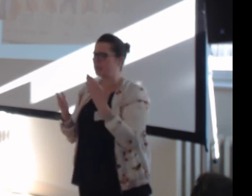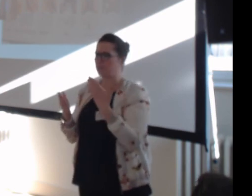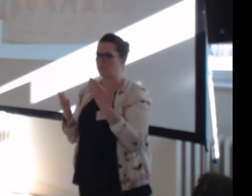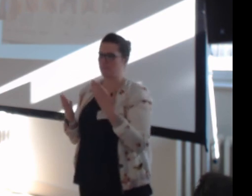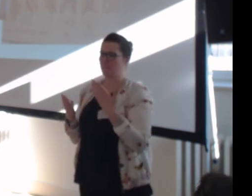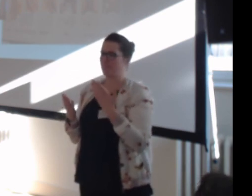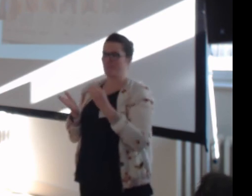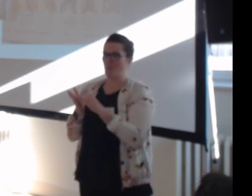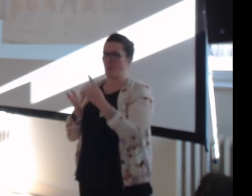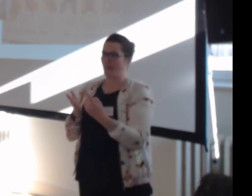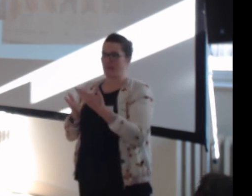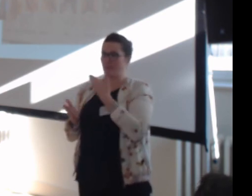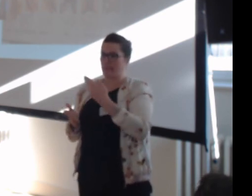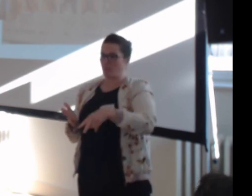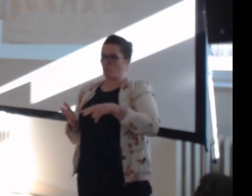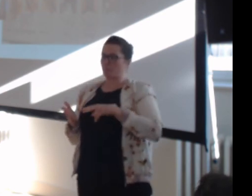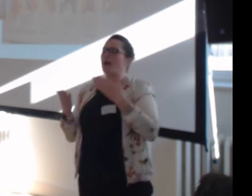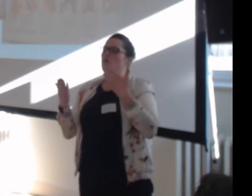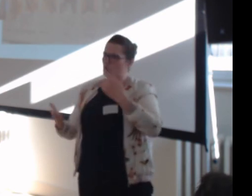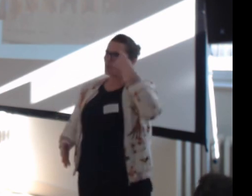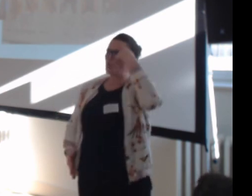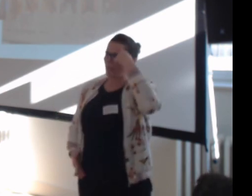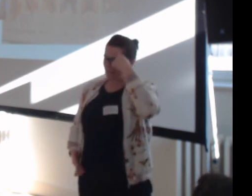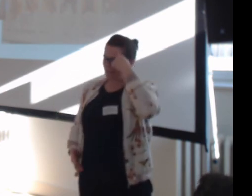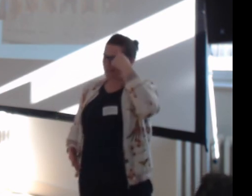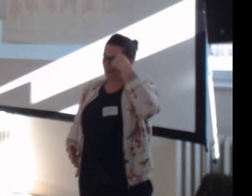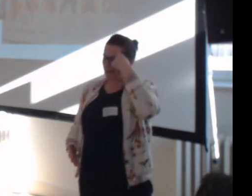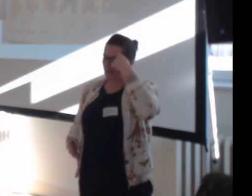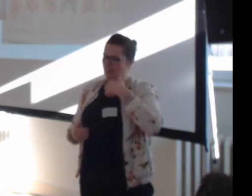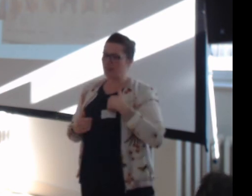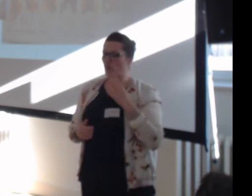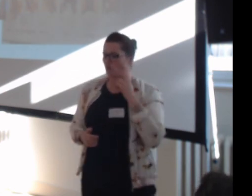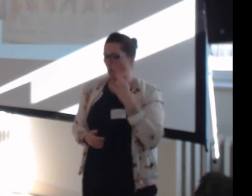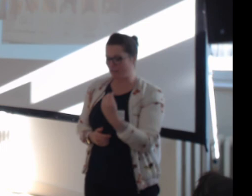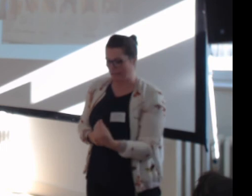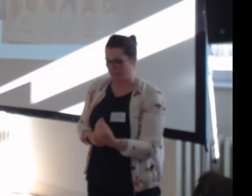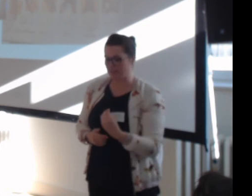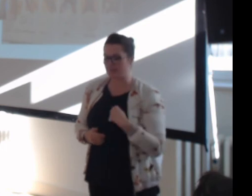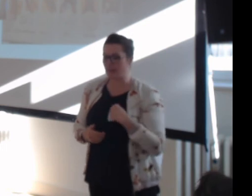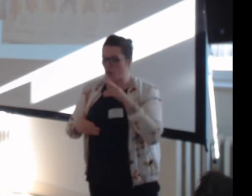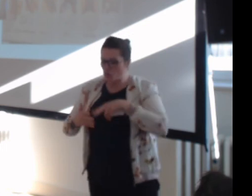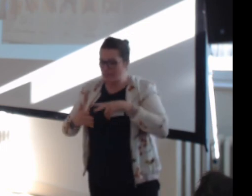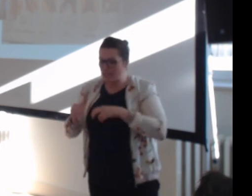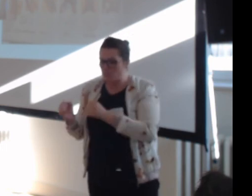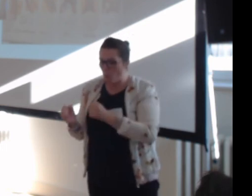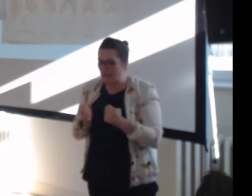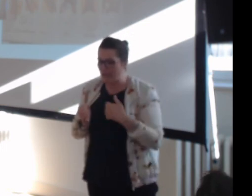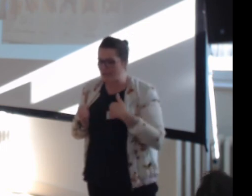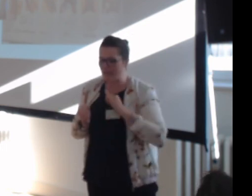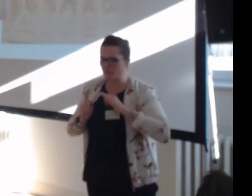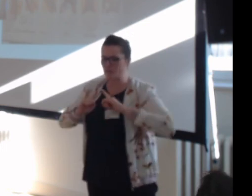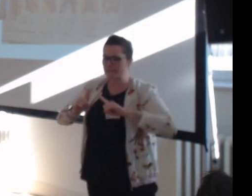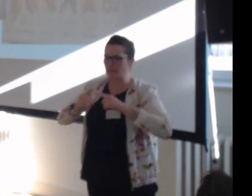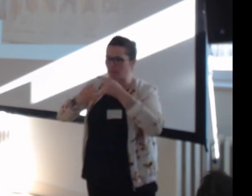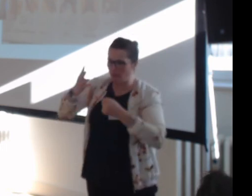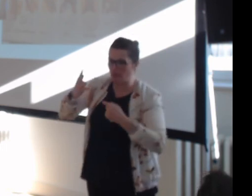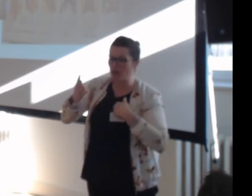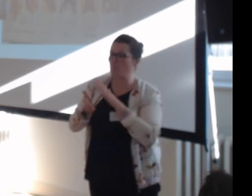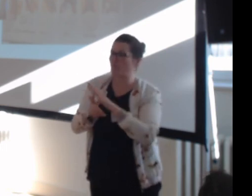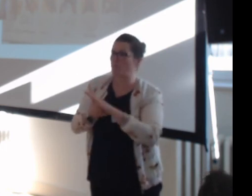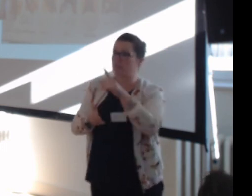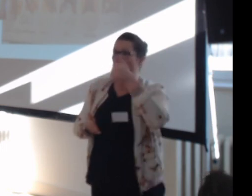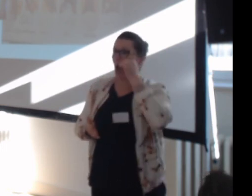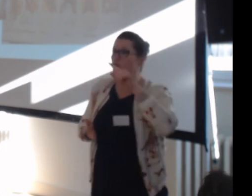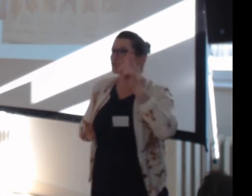these questions. But I know now that the reading ability of a deaf child depends on several things. Were Alice's parents